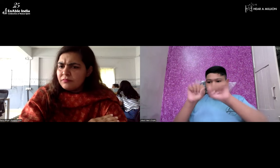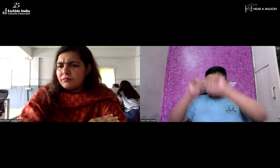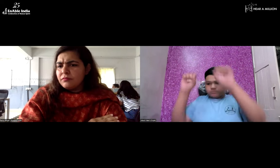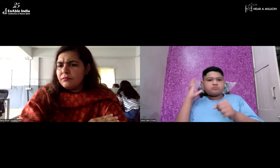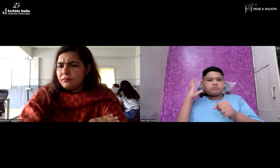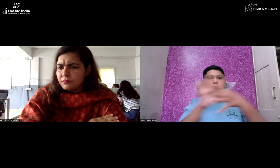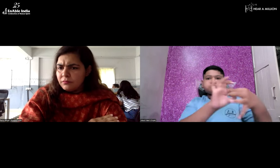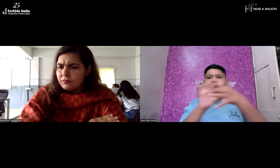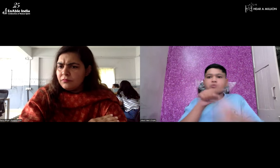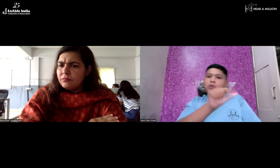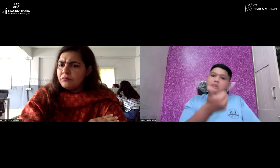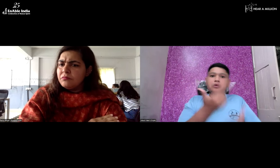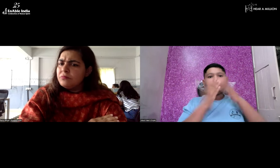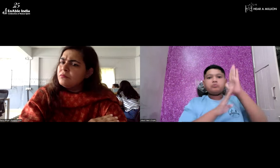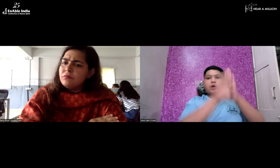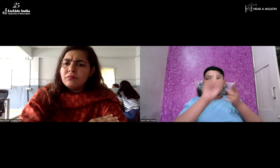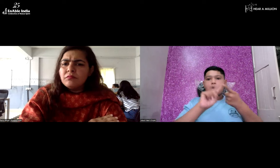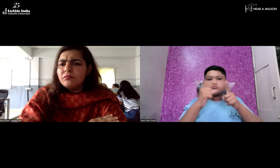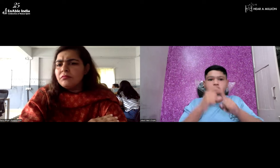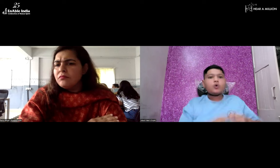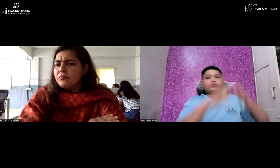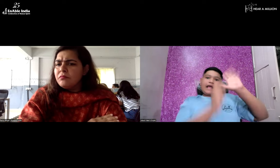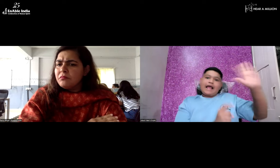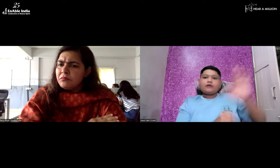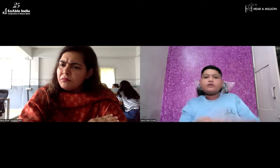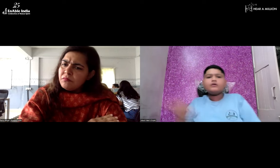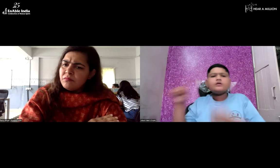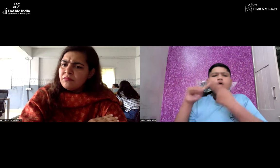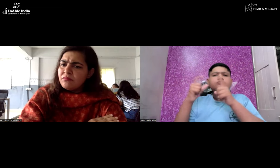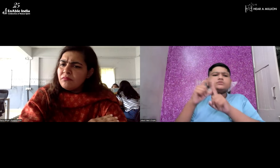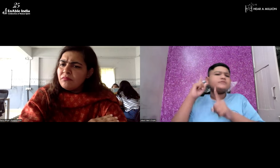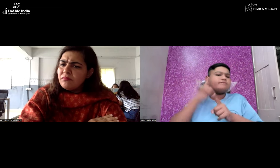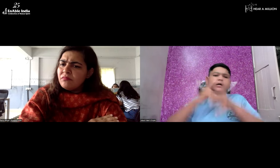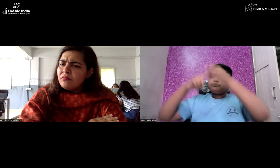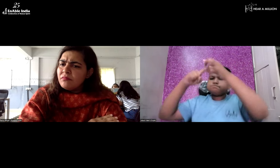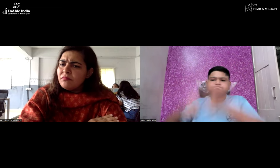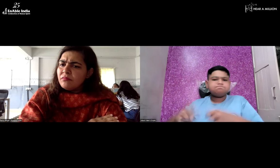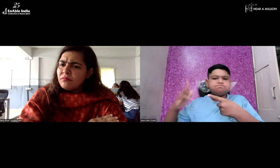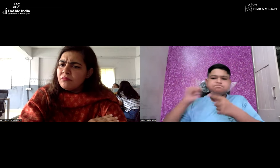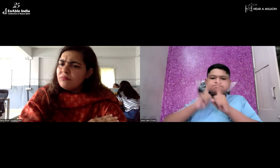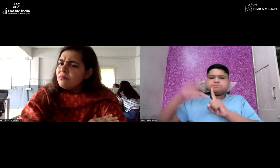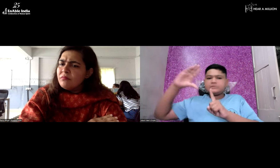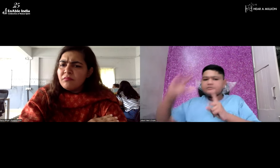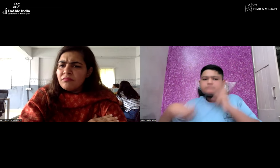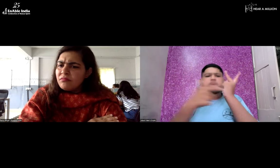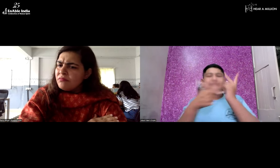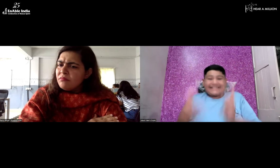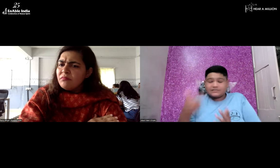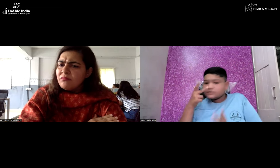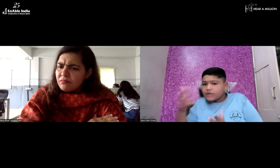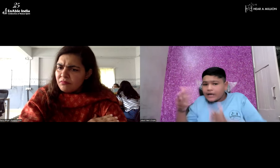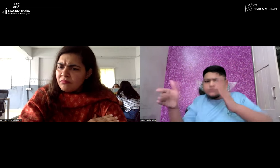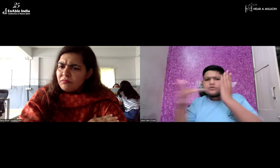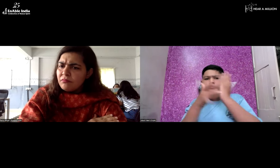have interpreters on demand. On the spot, the interpreter would be teleported there. So, yes, you're hoping something like a teleportation device can come there. So, good. Thank